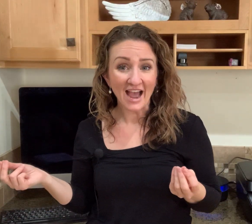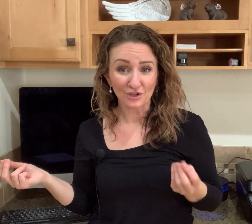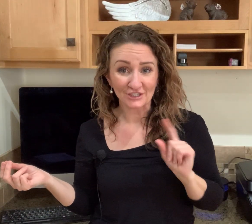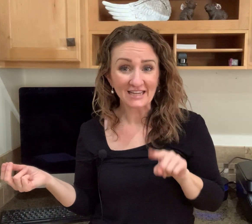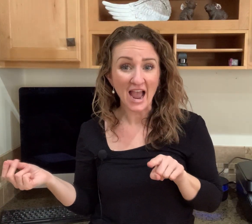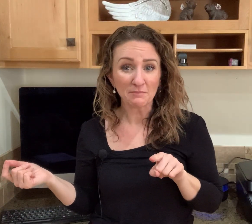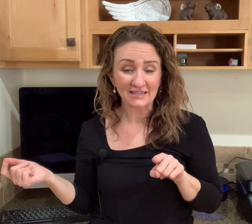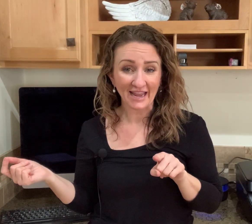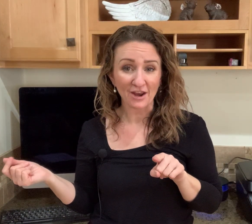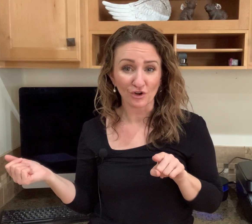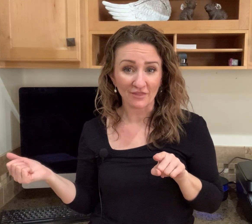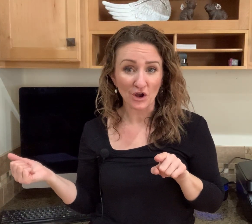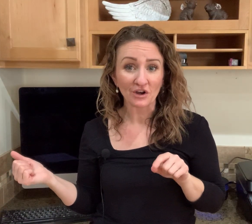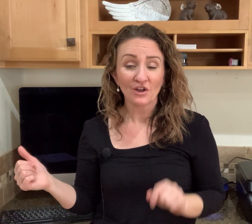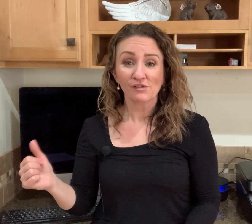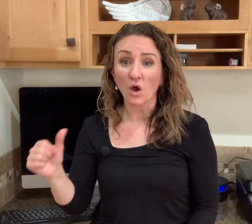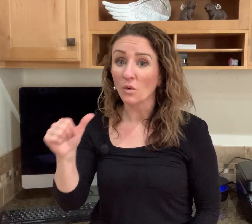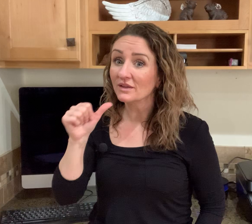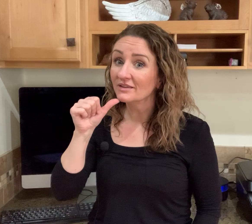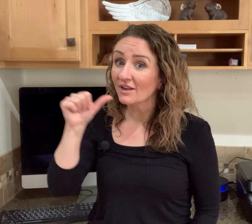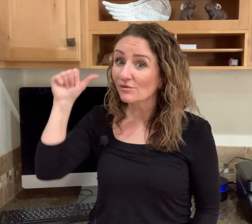There's a time indicator in there. So